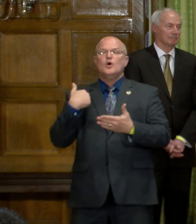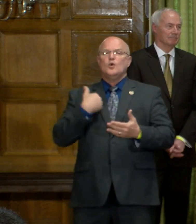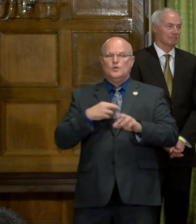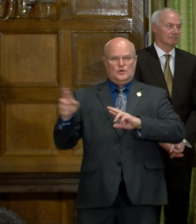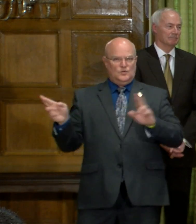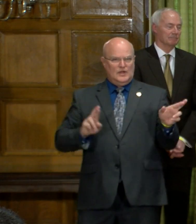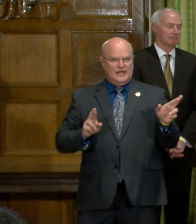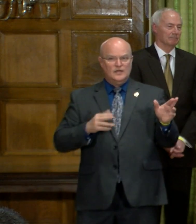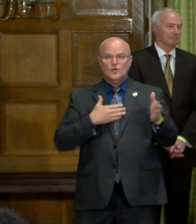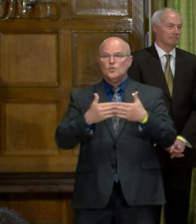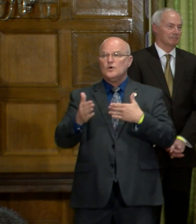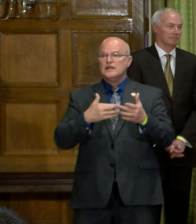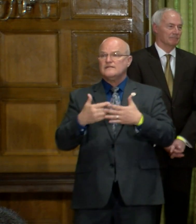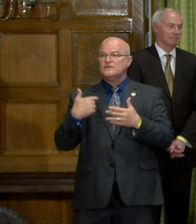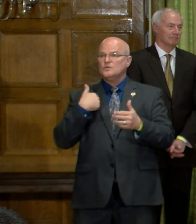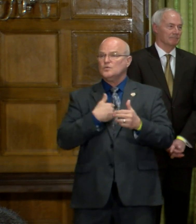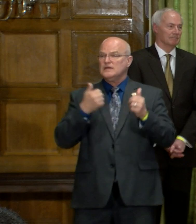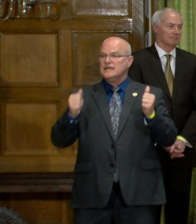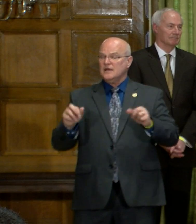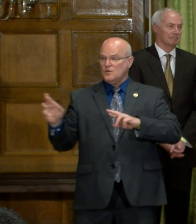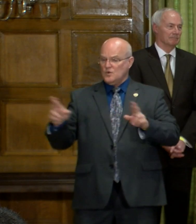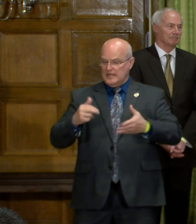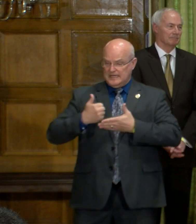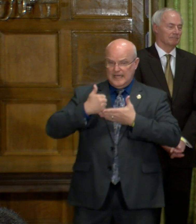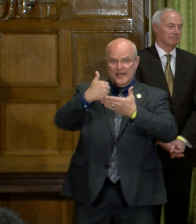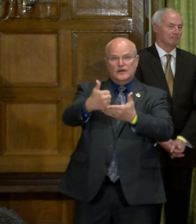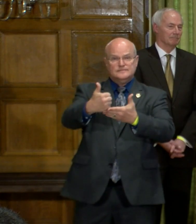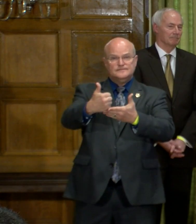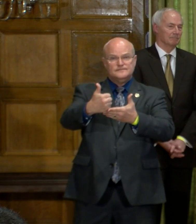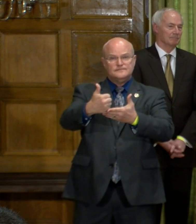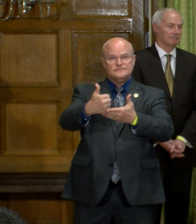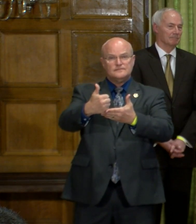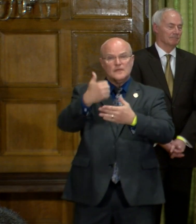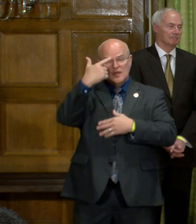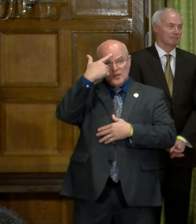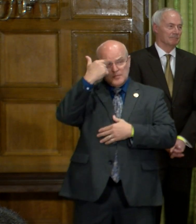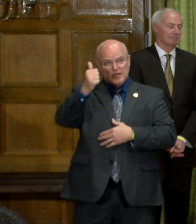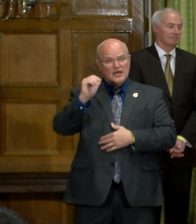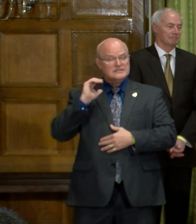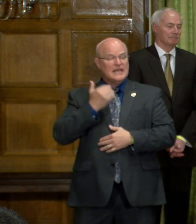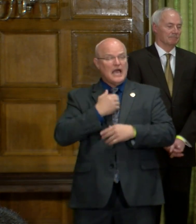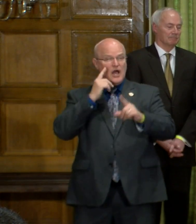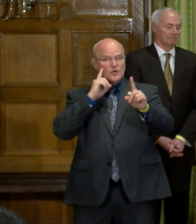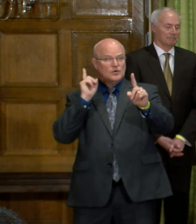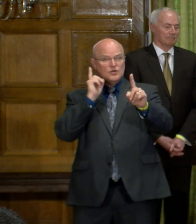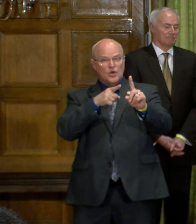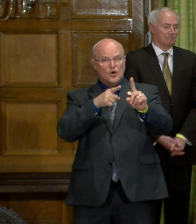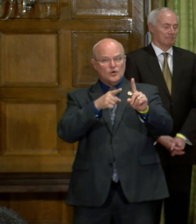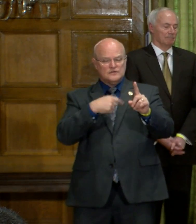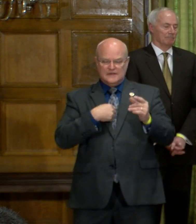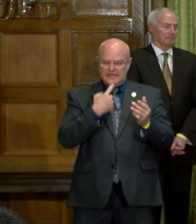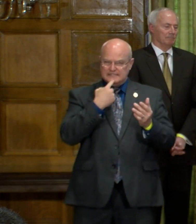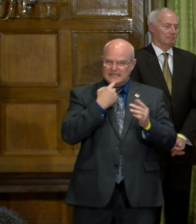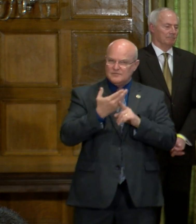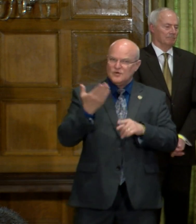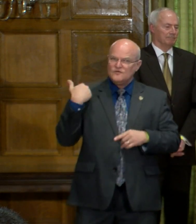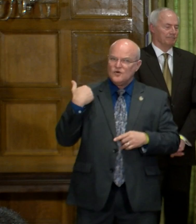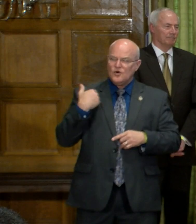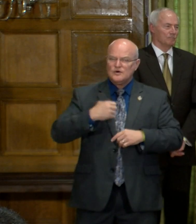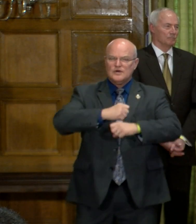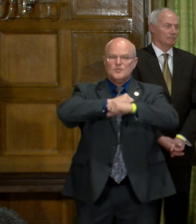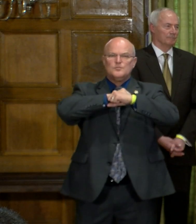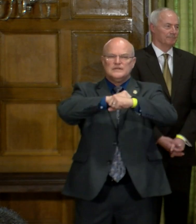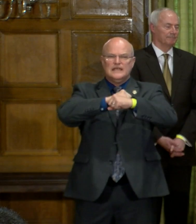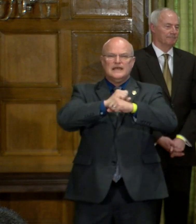tool we have in our toolbox, we are prepared to assist because our major goal, as I discussed before, is to protect the citizens